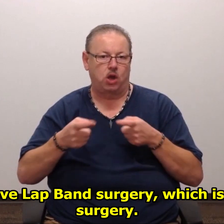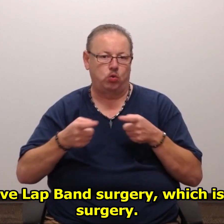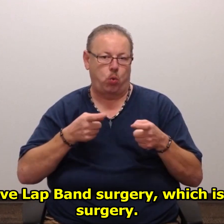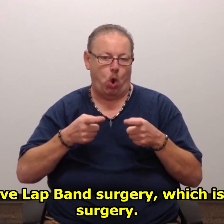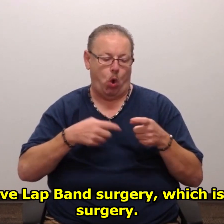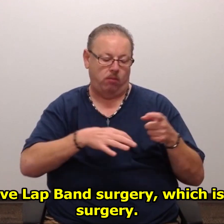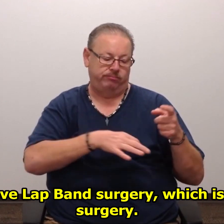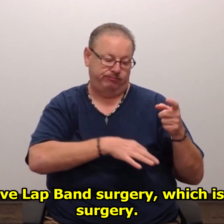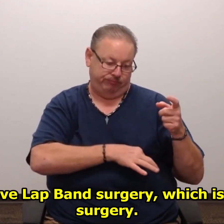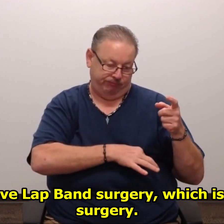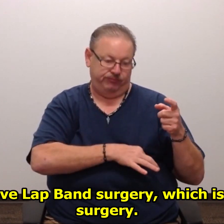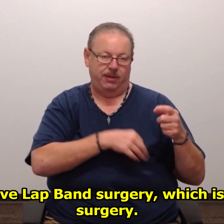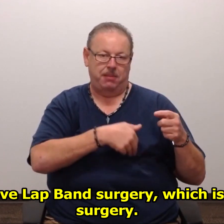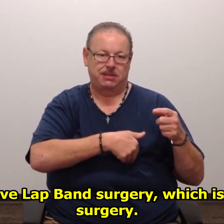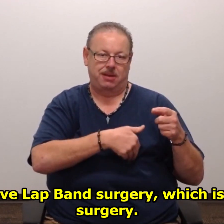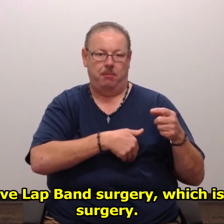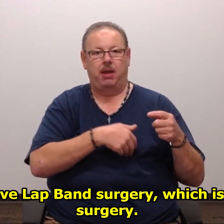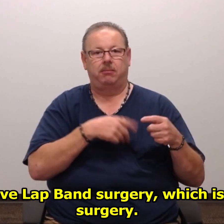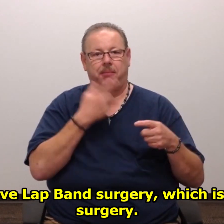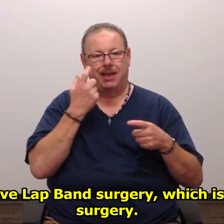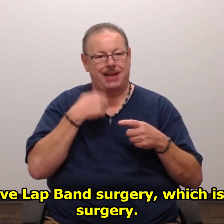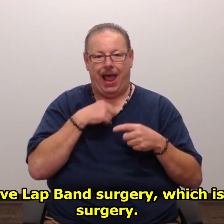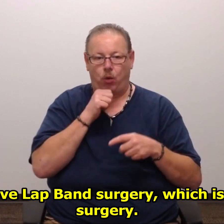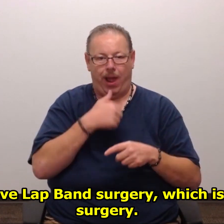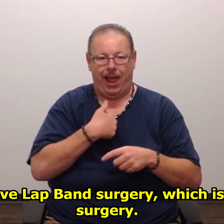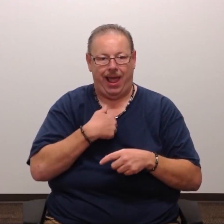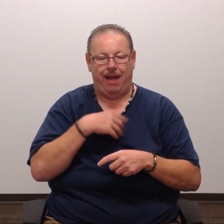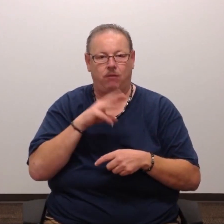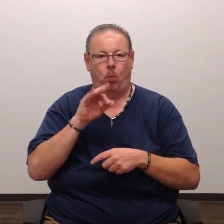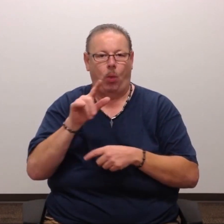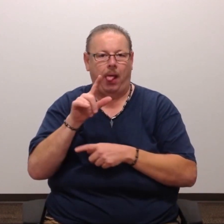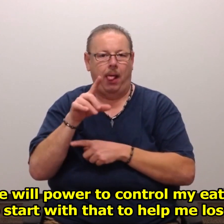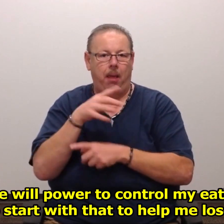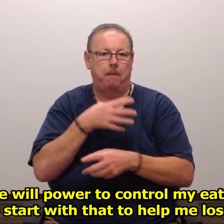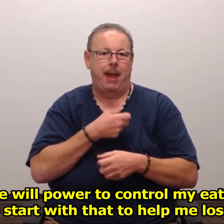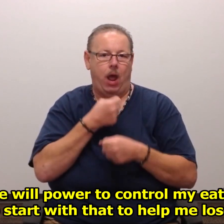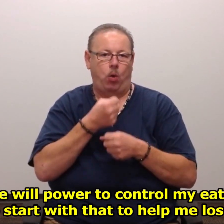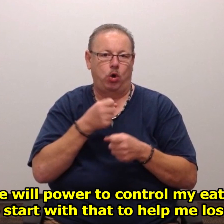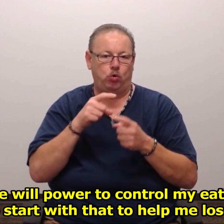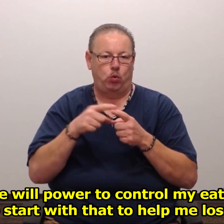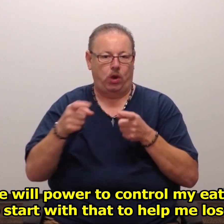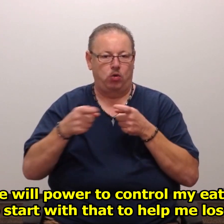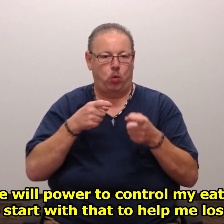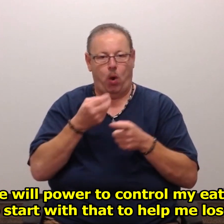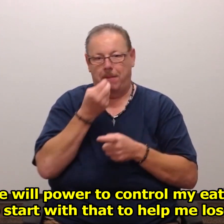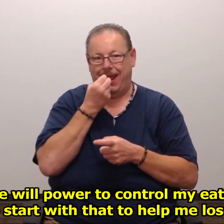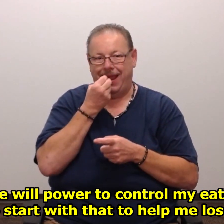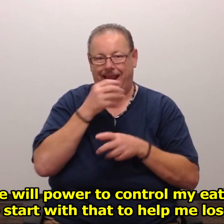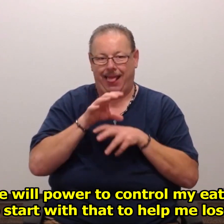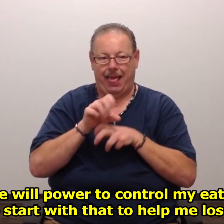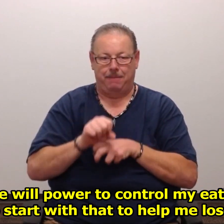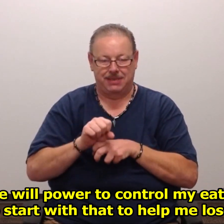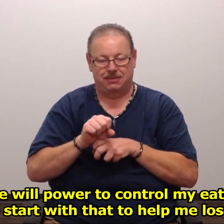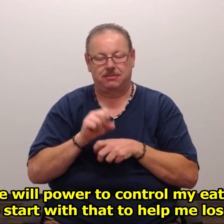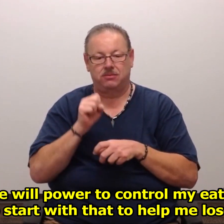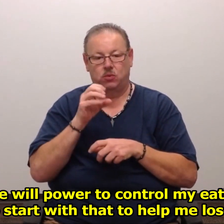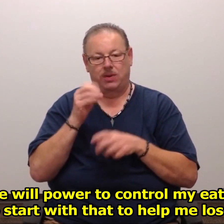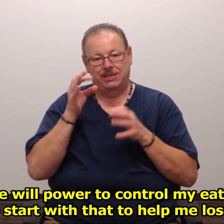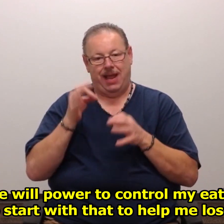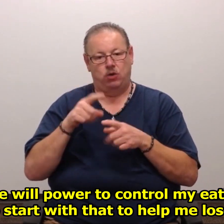band surgery, which is a weight loss surgery. I didn't have the willpower to control my